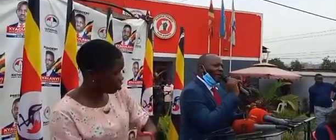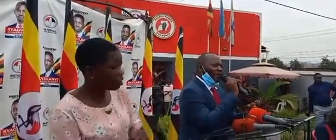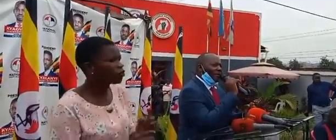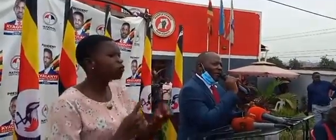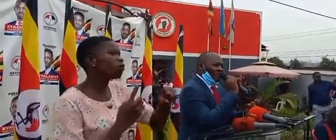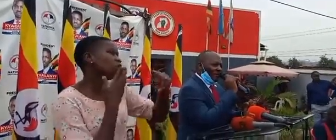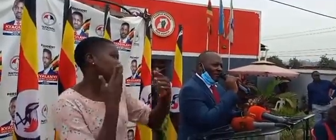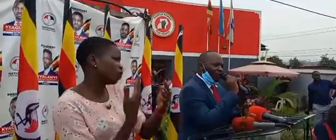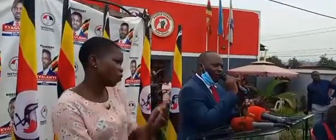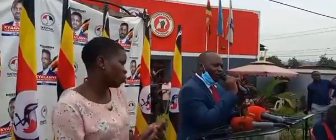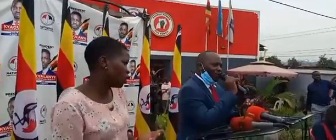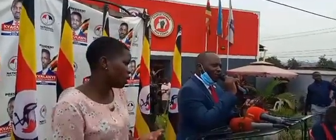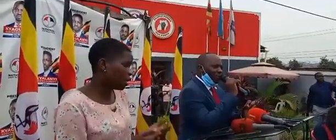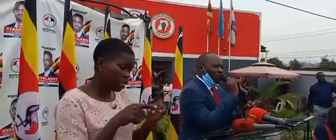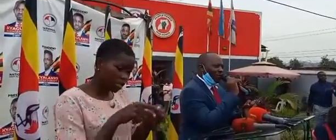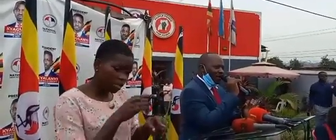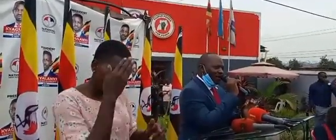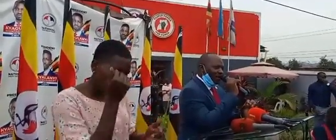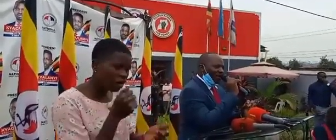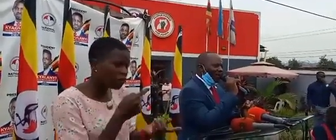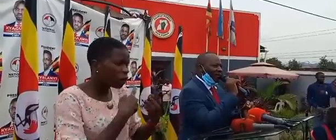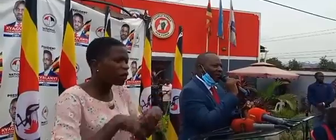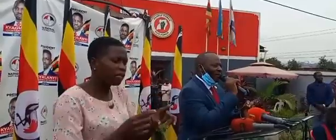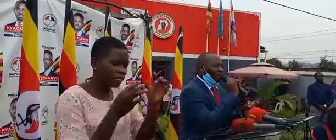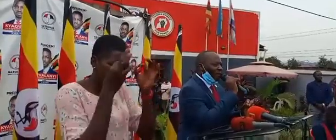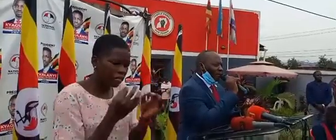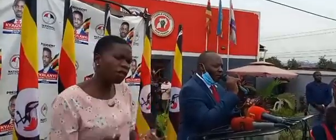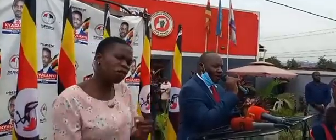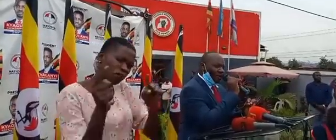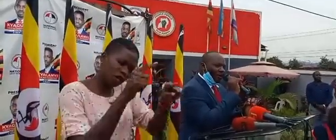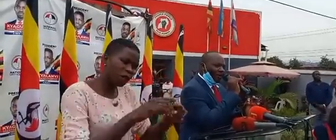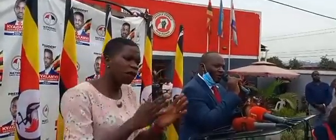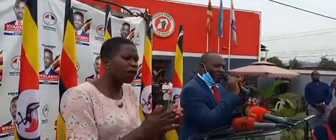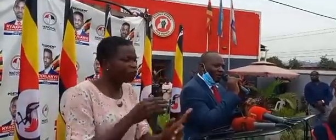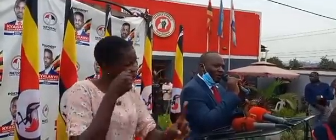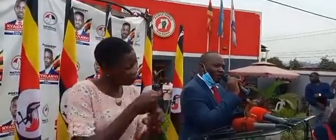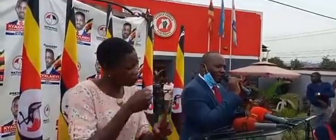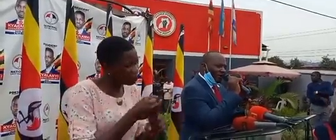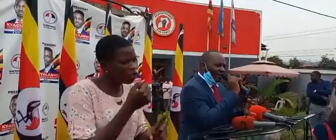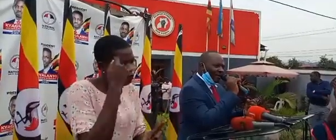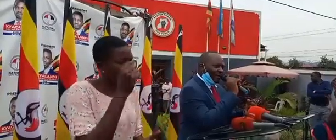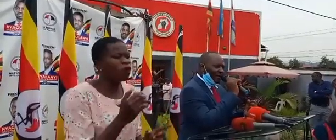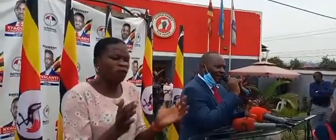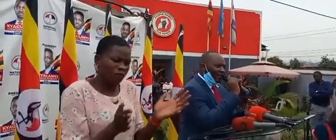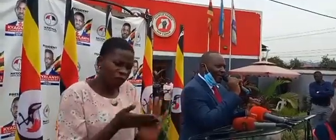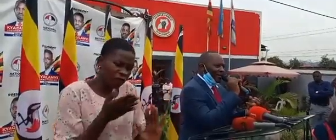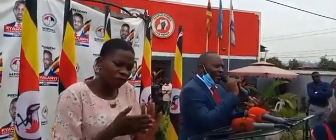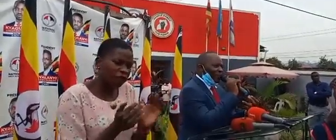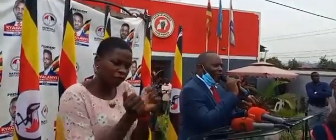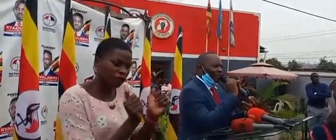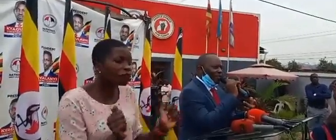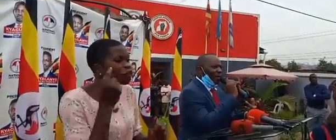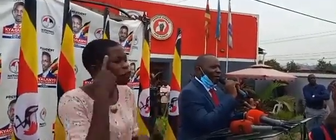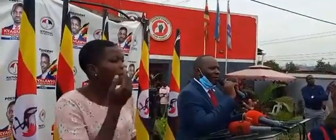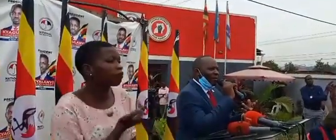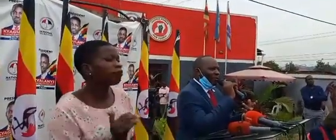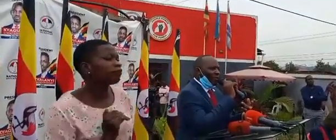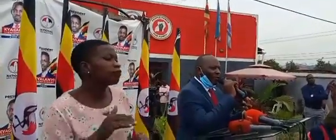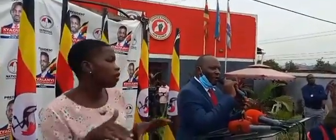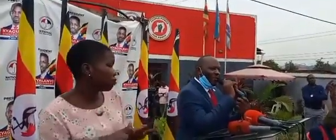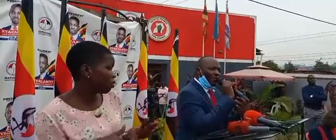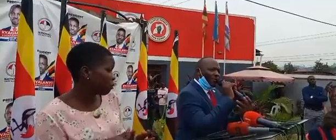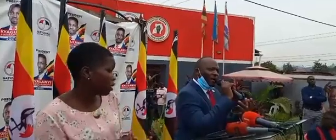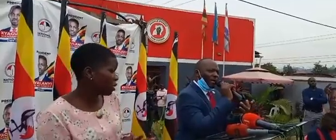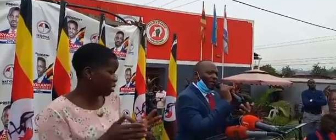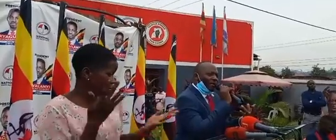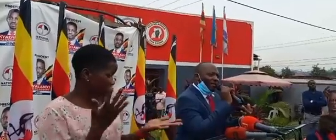mbwa, kyekireese wano okubanja n'okusaba abantu baffe batiibwe. Oboolyawo omutima